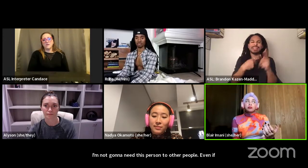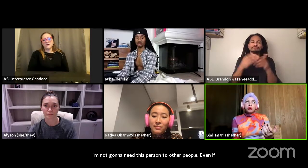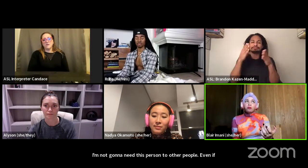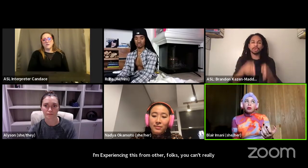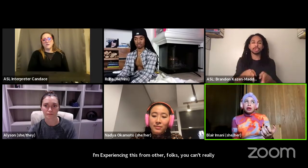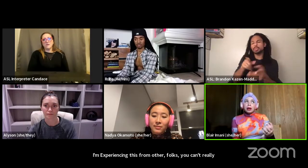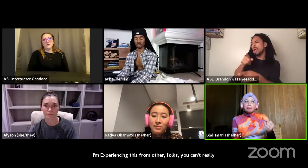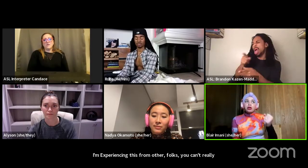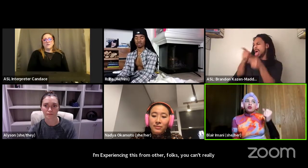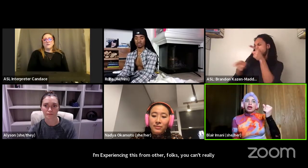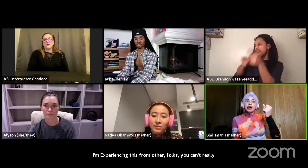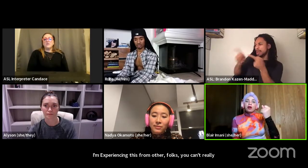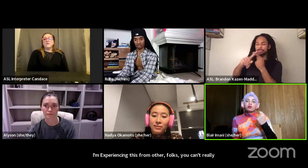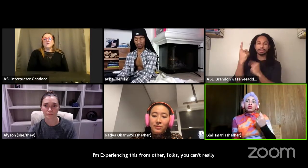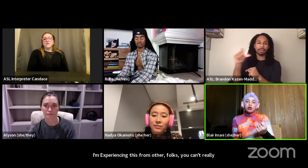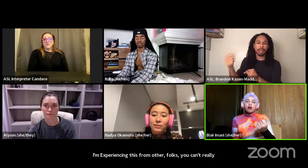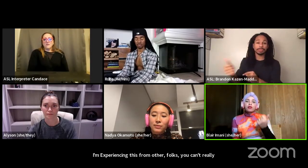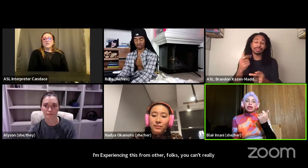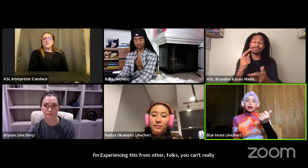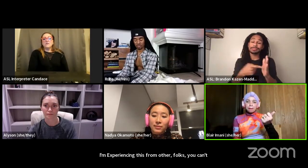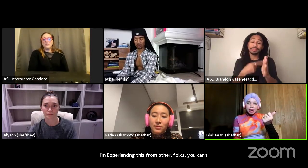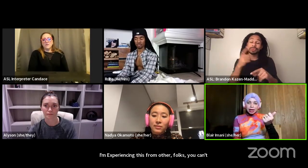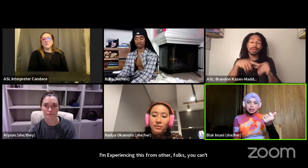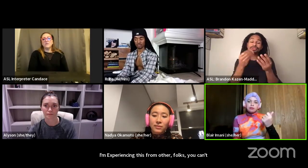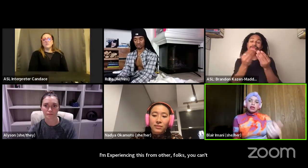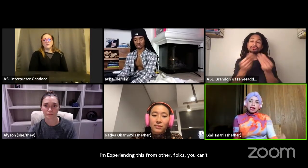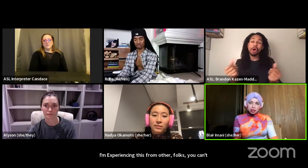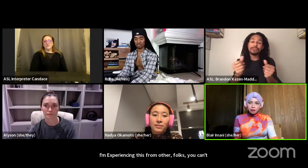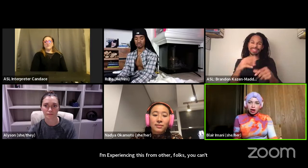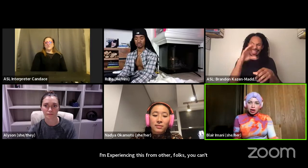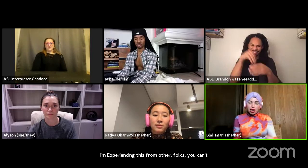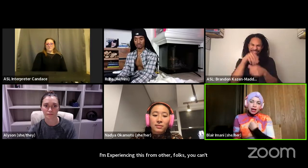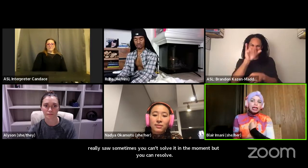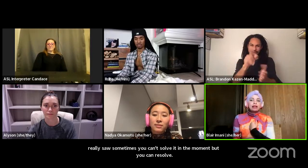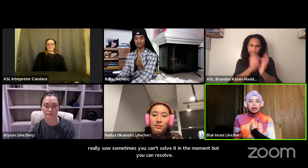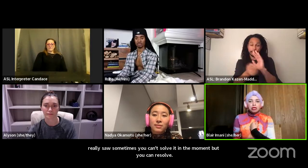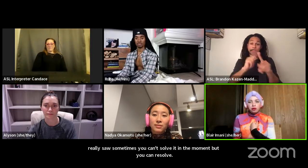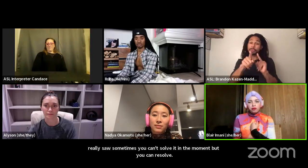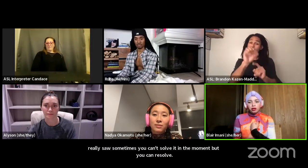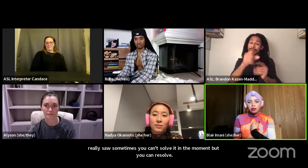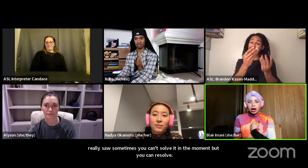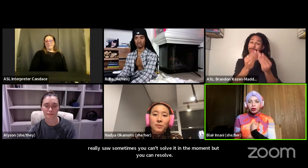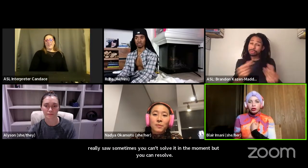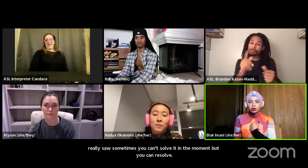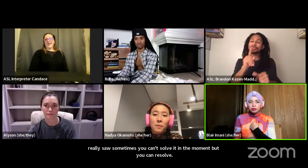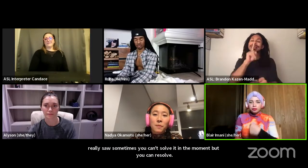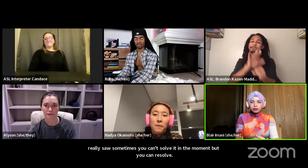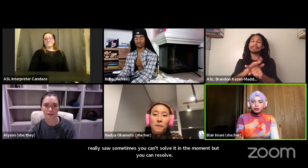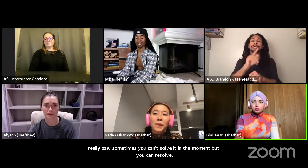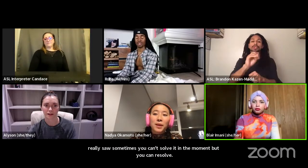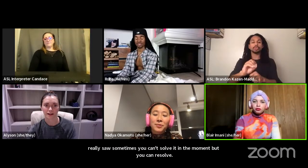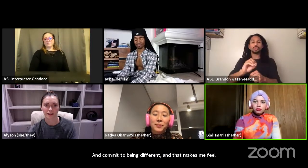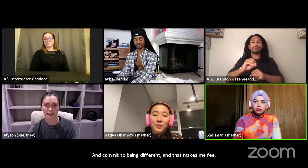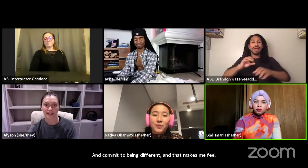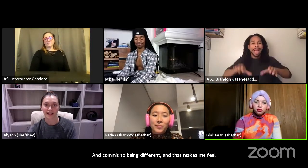Sometimes you can't solve it in the moment, but you can resolve and commit to being different. And that makes me feel empowered.